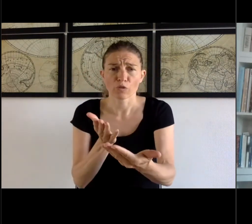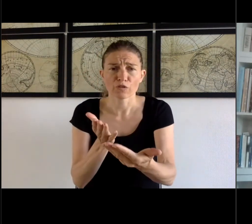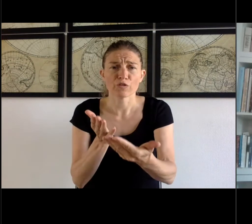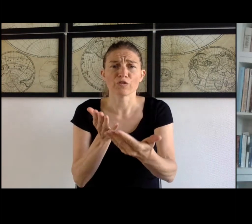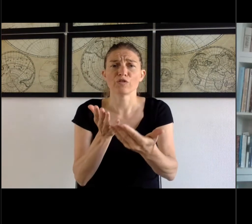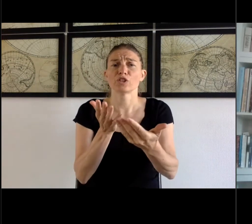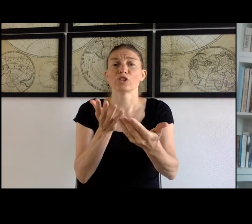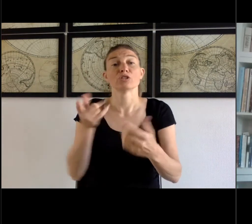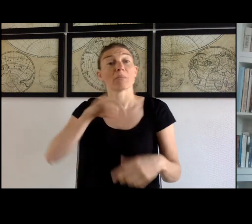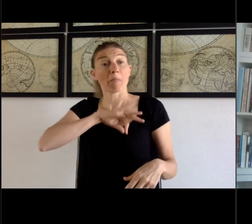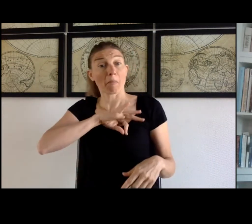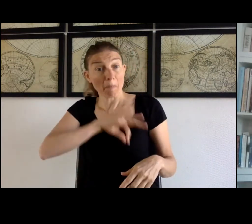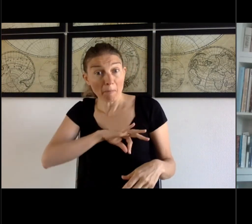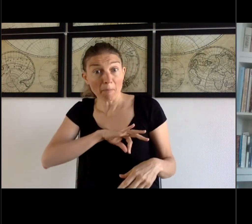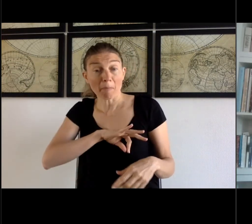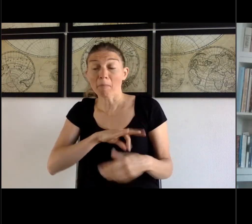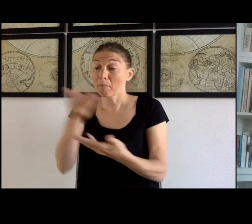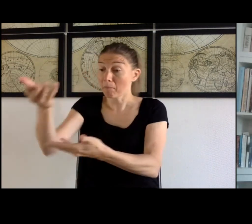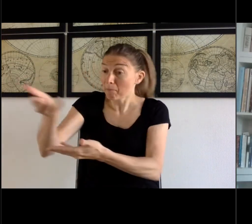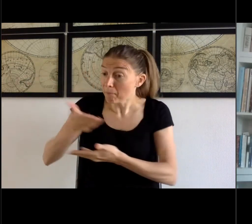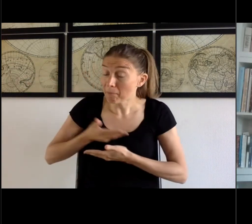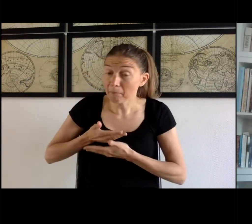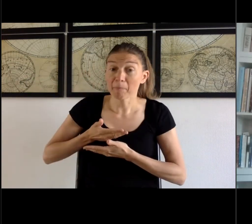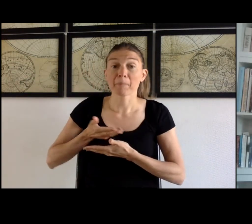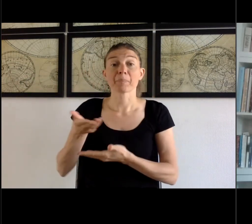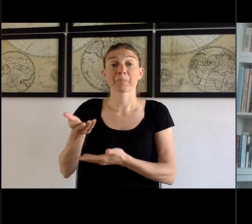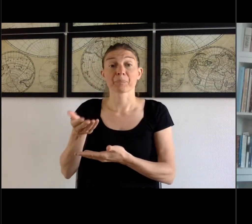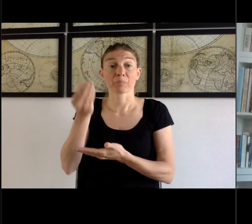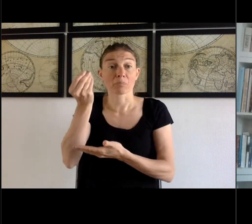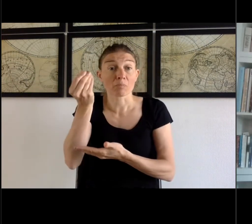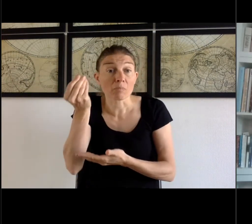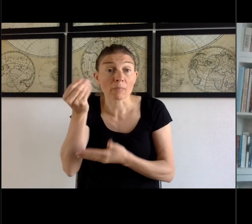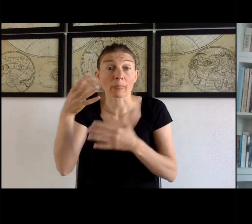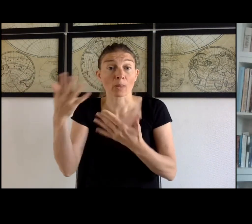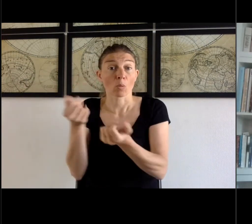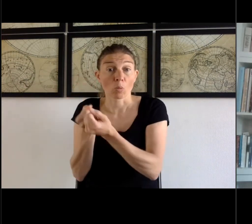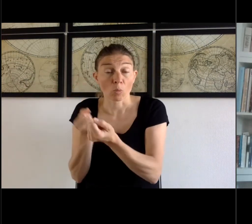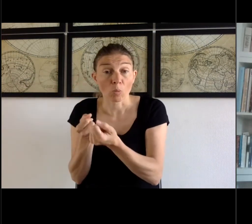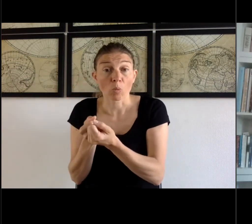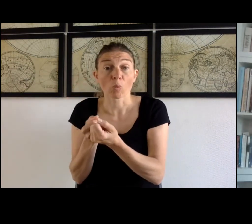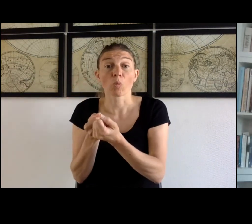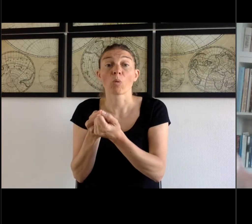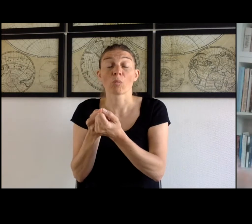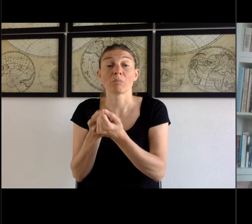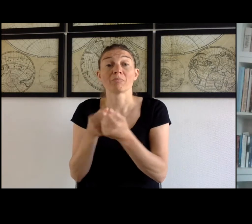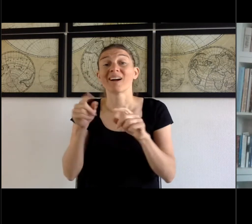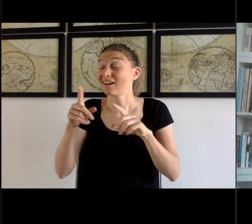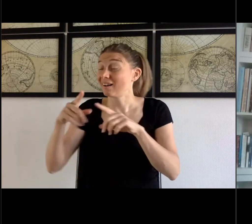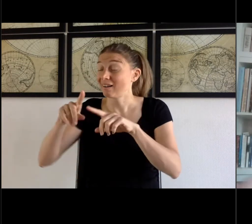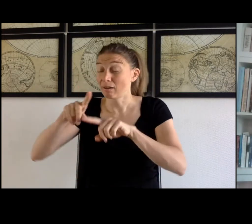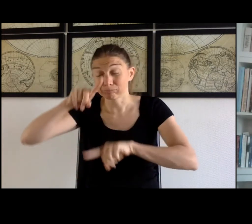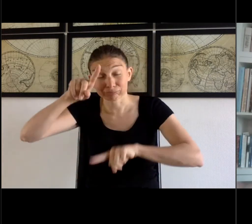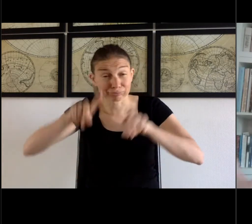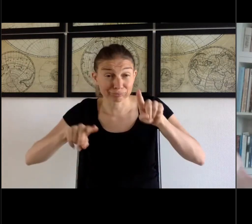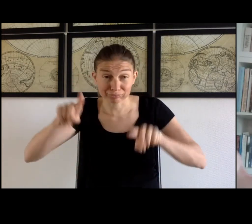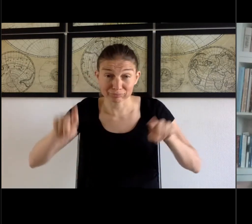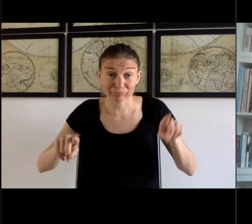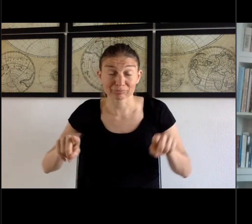benefits is given by country is given according to the group. So it means everyone who has